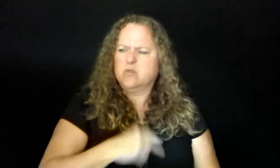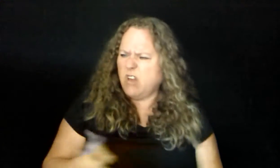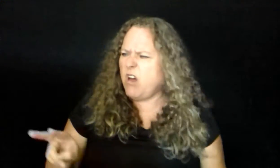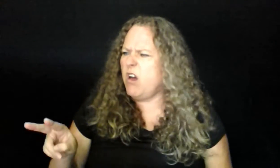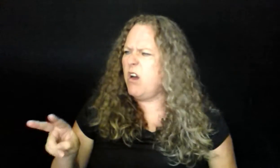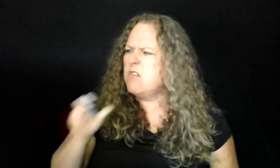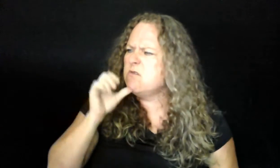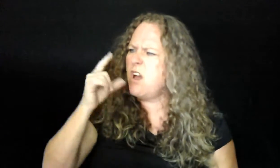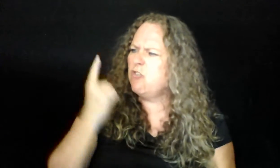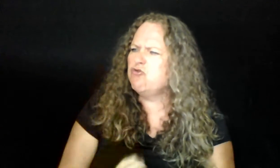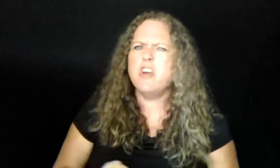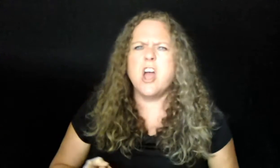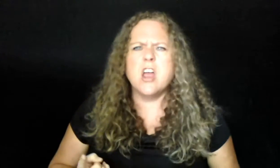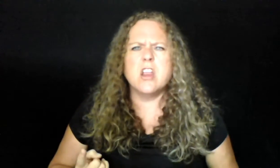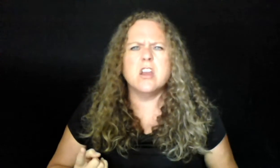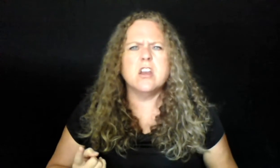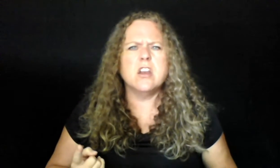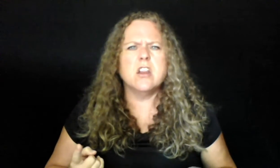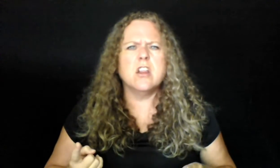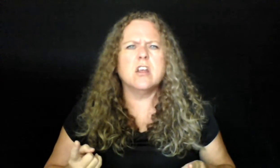so those conflicts